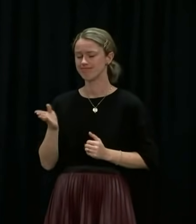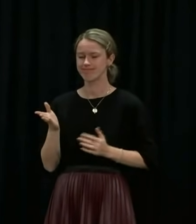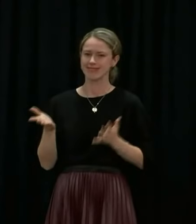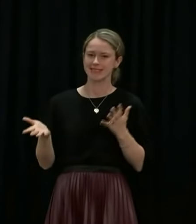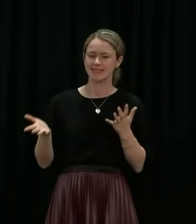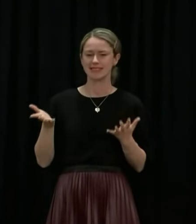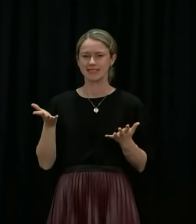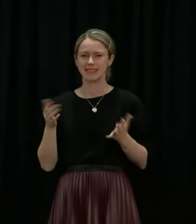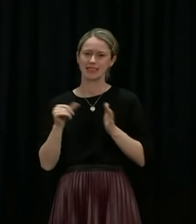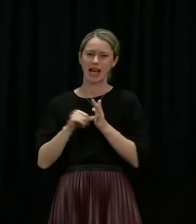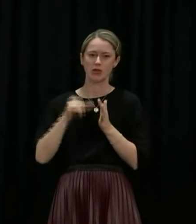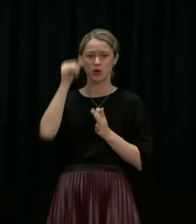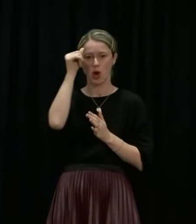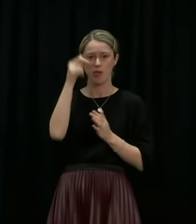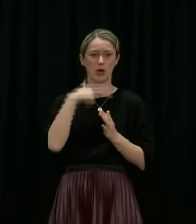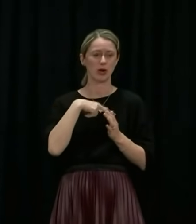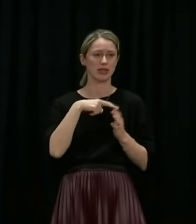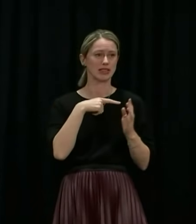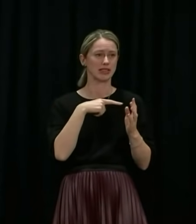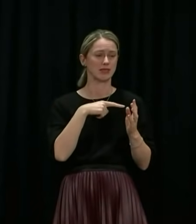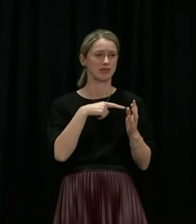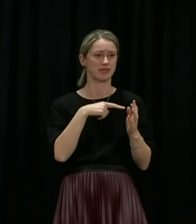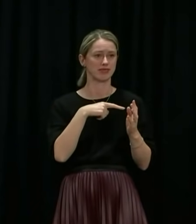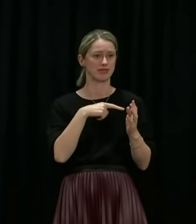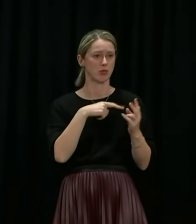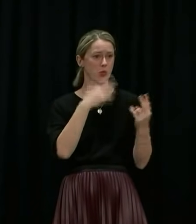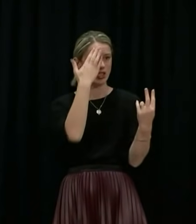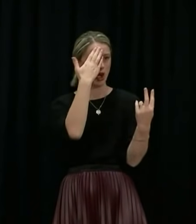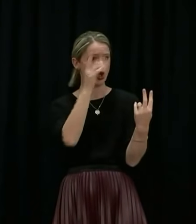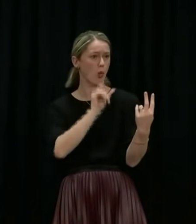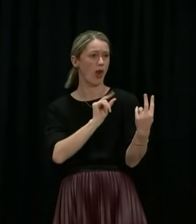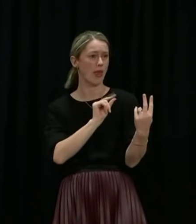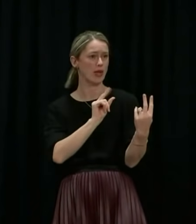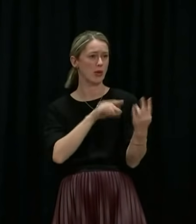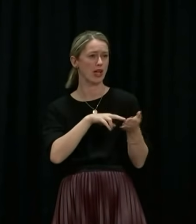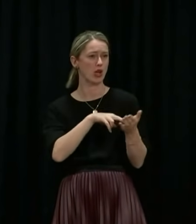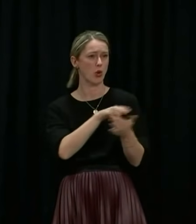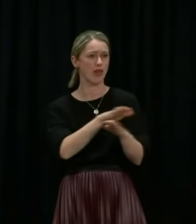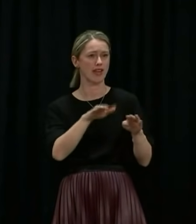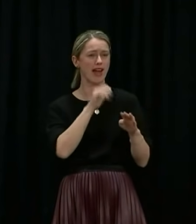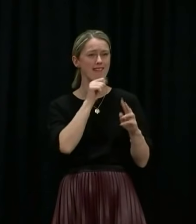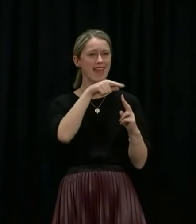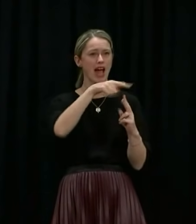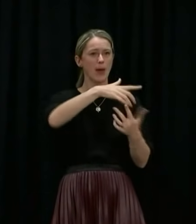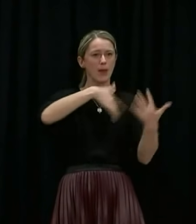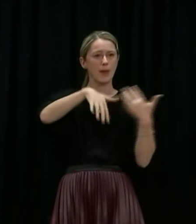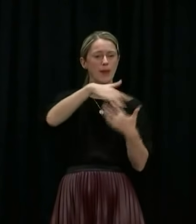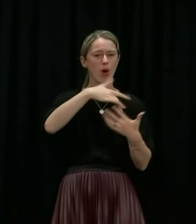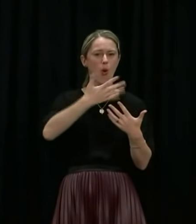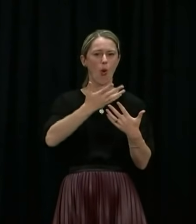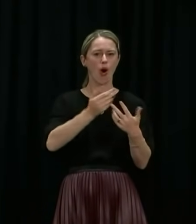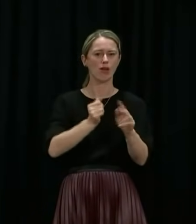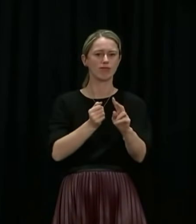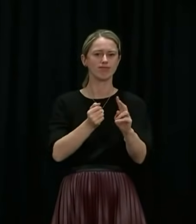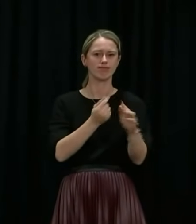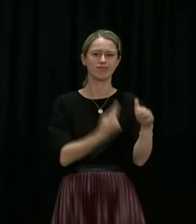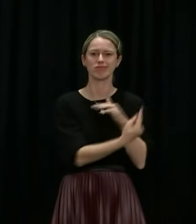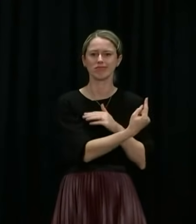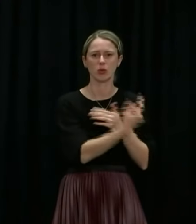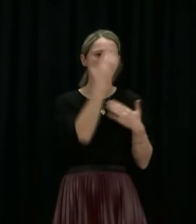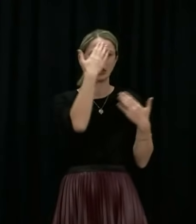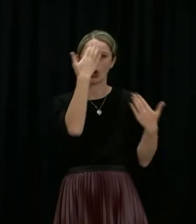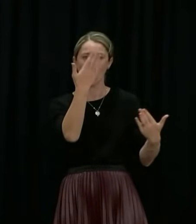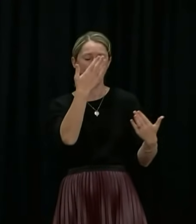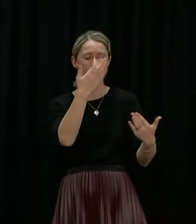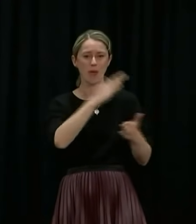Difficult to know, because without information on exactly what they were doing in Northland and how much contact they had with people in Northland, it's very